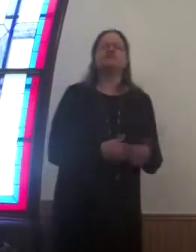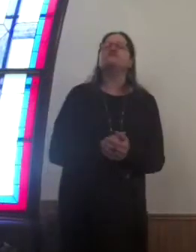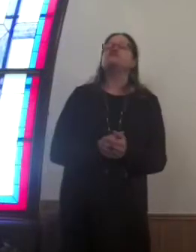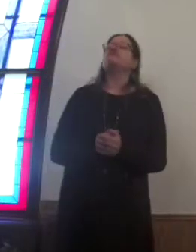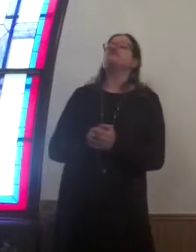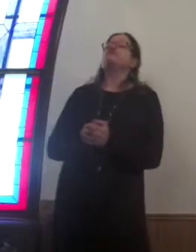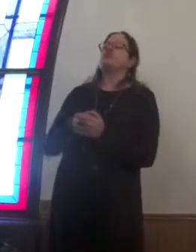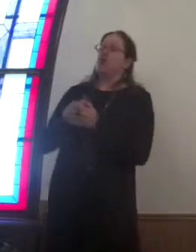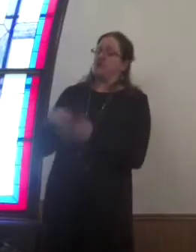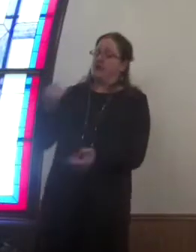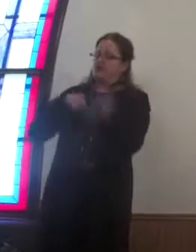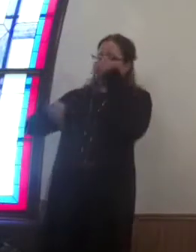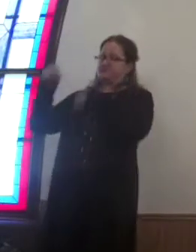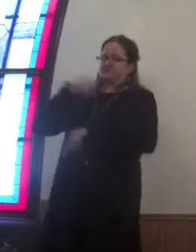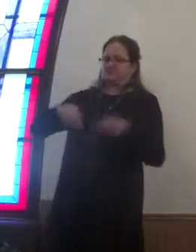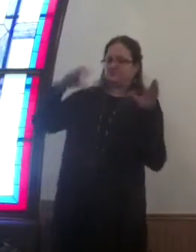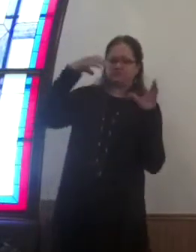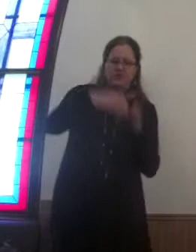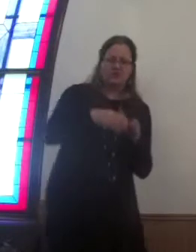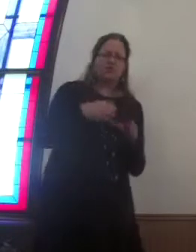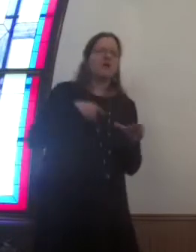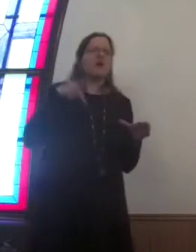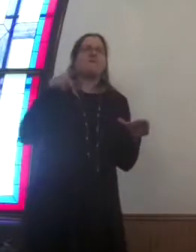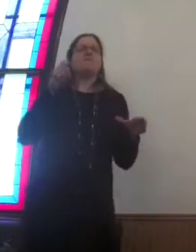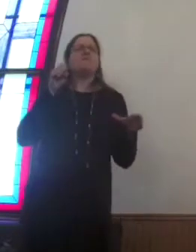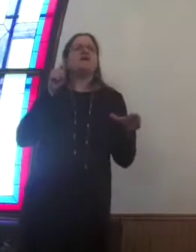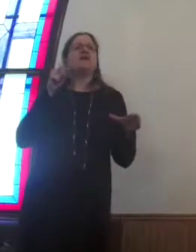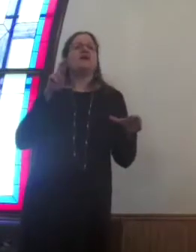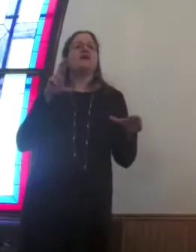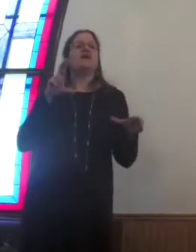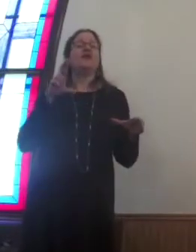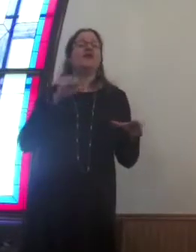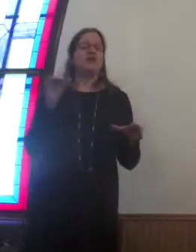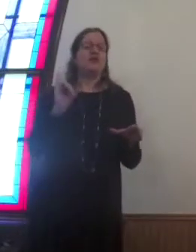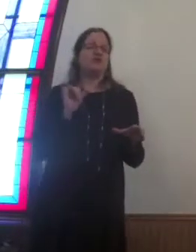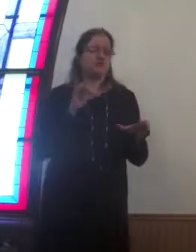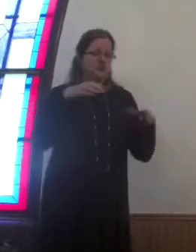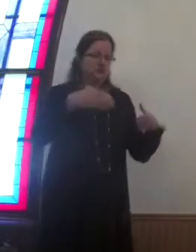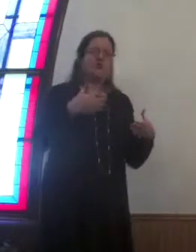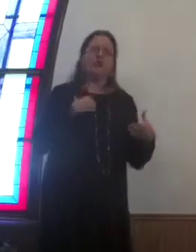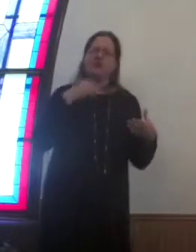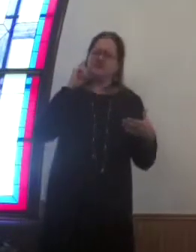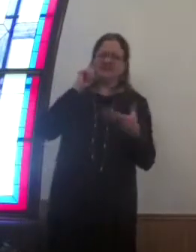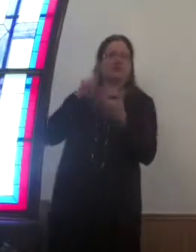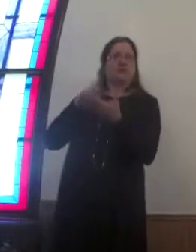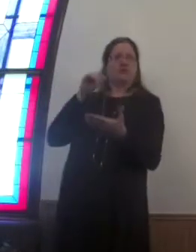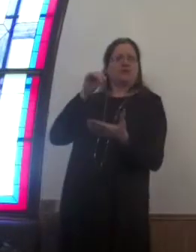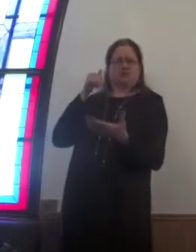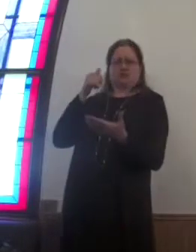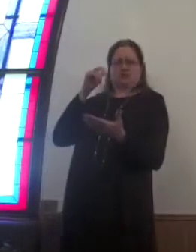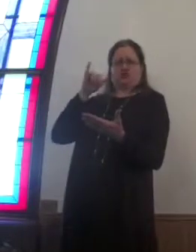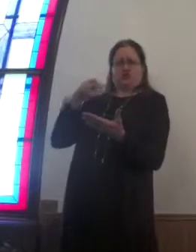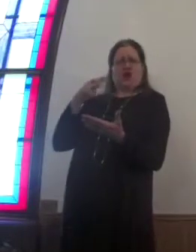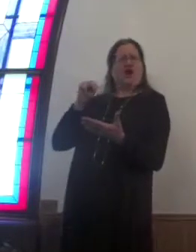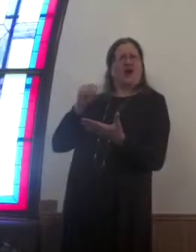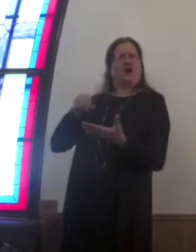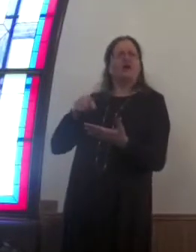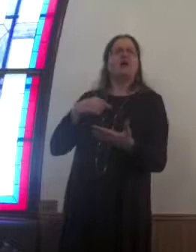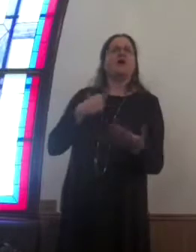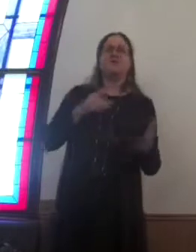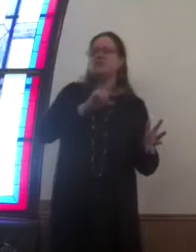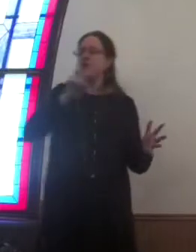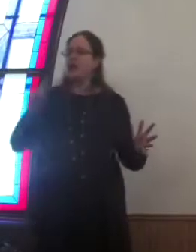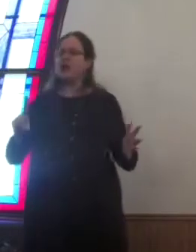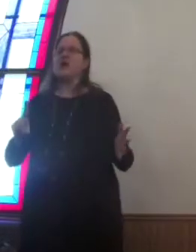So back at the disciples' watering hole, Peter and the other disciple, who we presume is John, had been to the tomb and